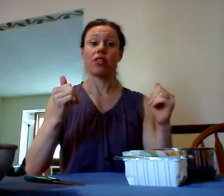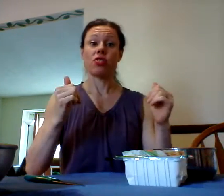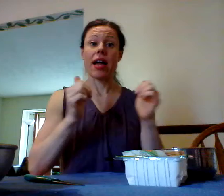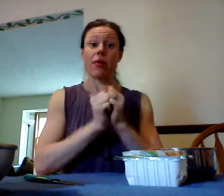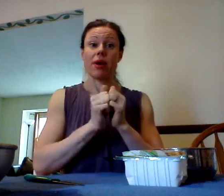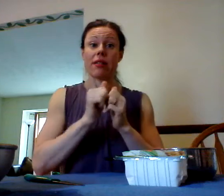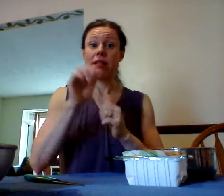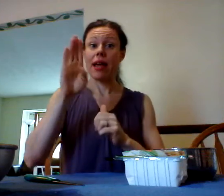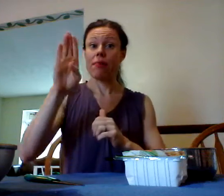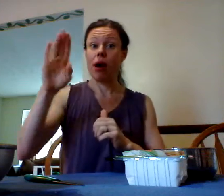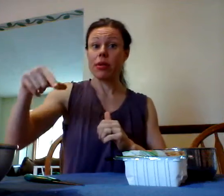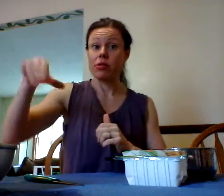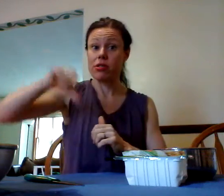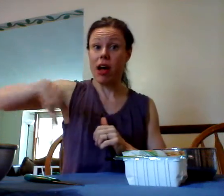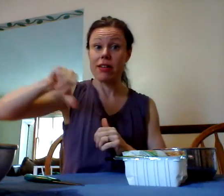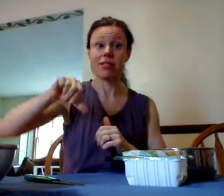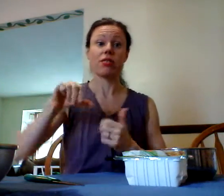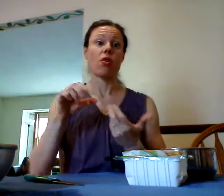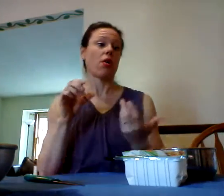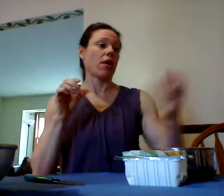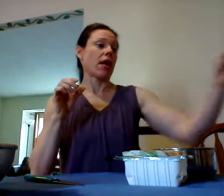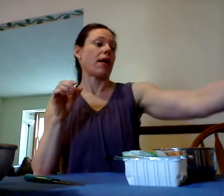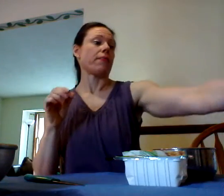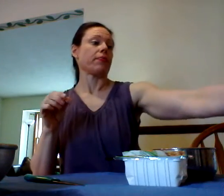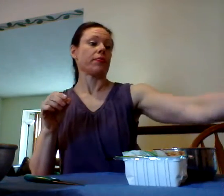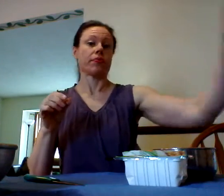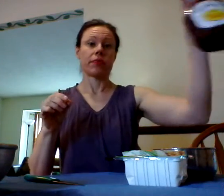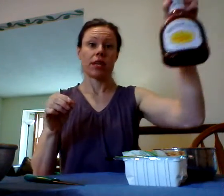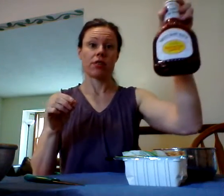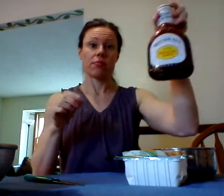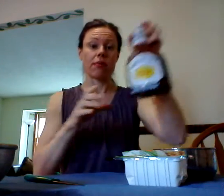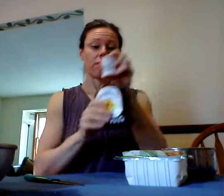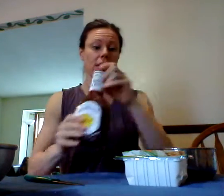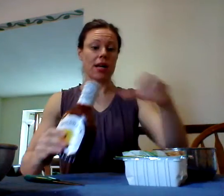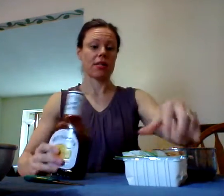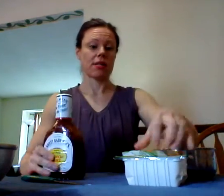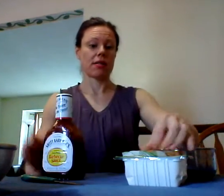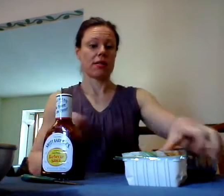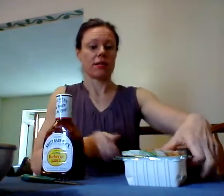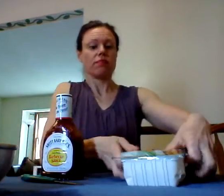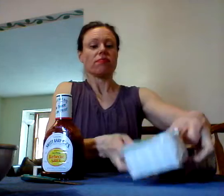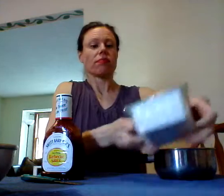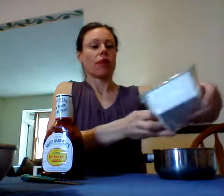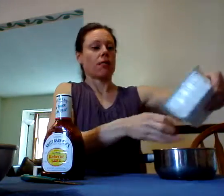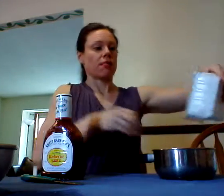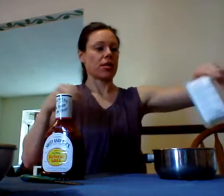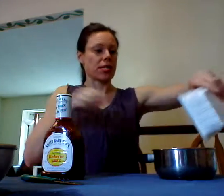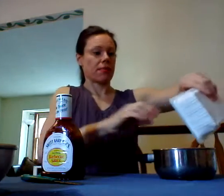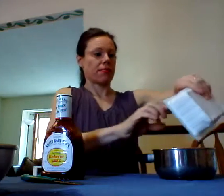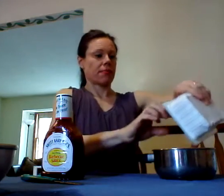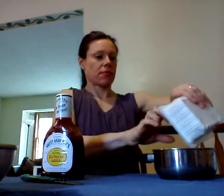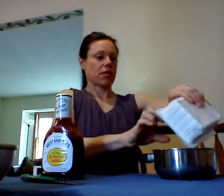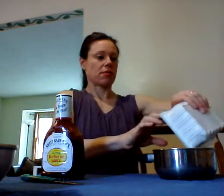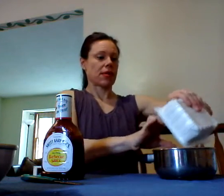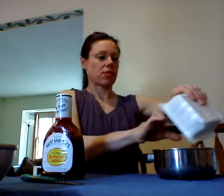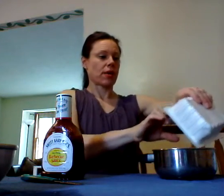and try it with like barbecue sauce. Here's some barbecue sauce. And put some of my squares